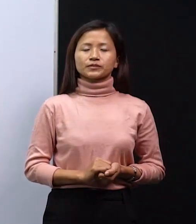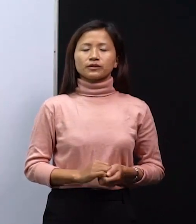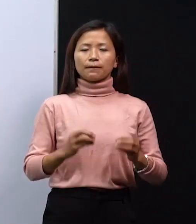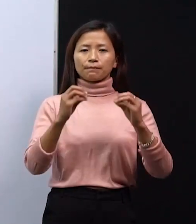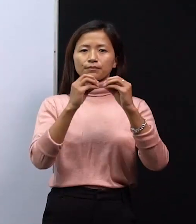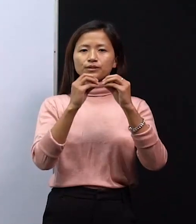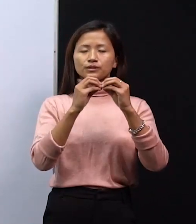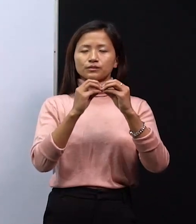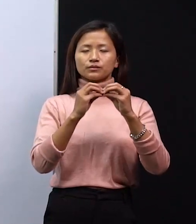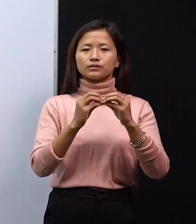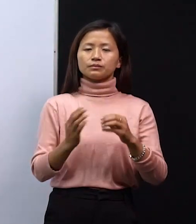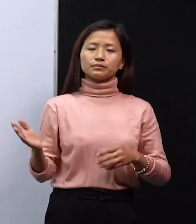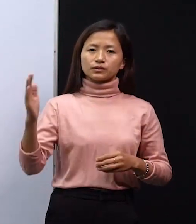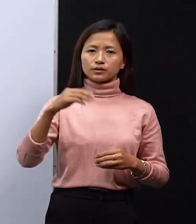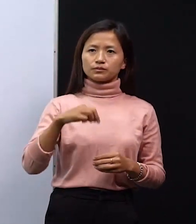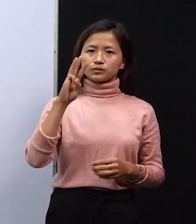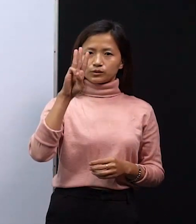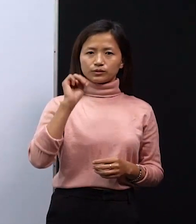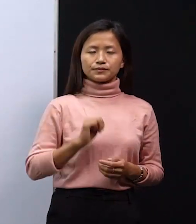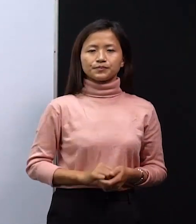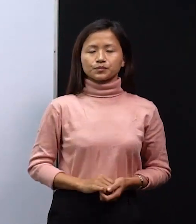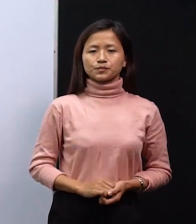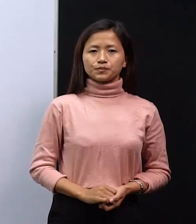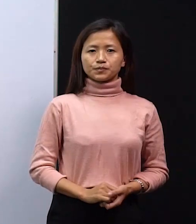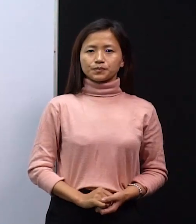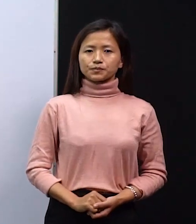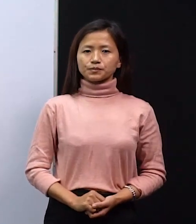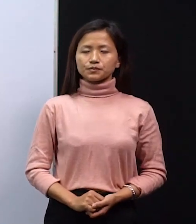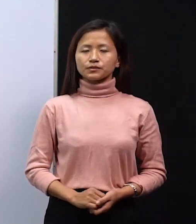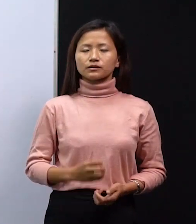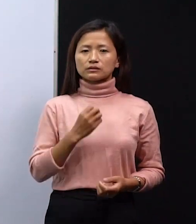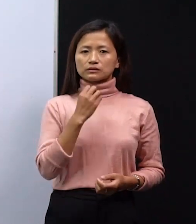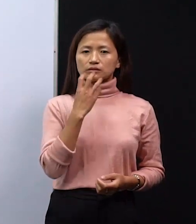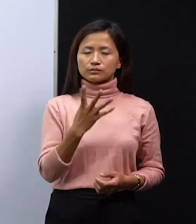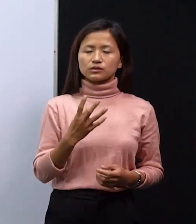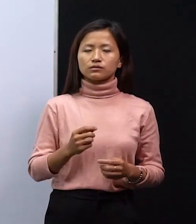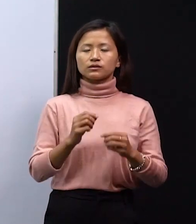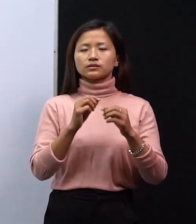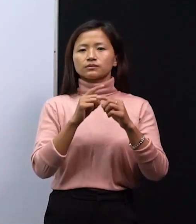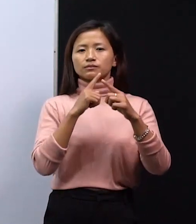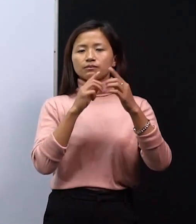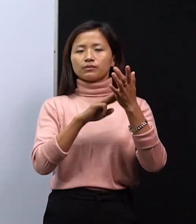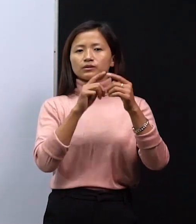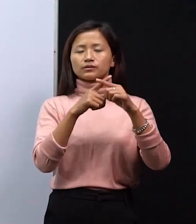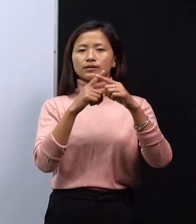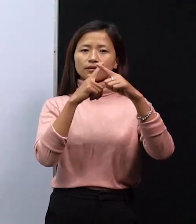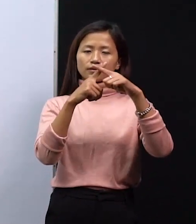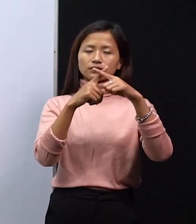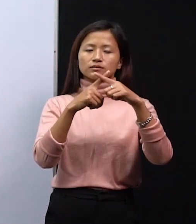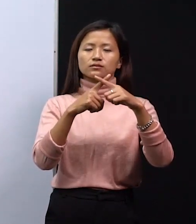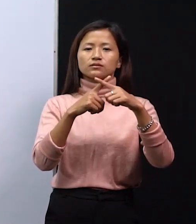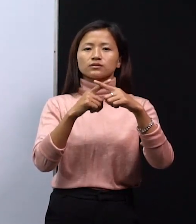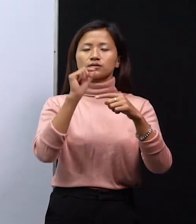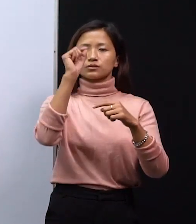b will become 3. After that, it is simple multiplication. X square will not change, it will be as it